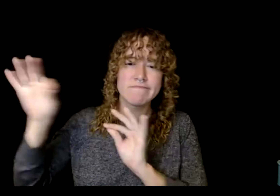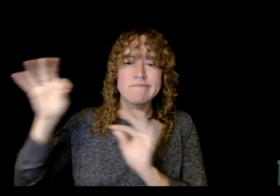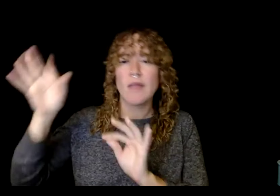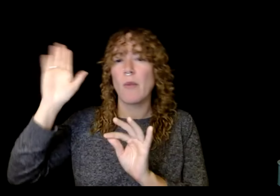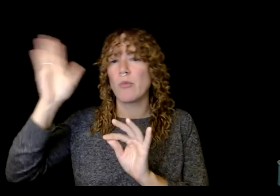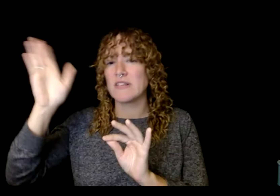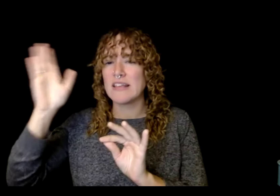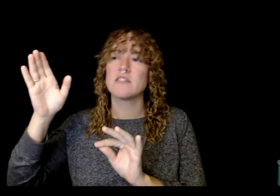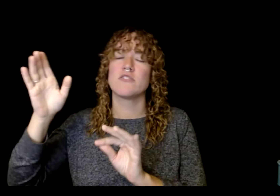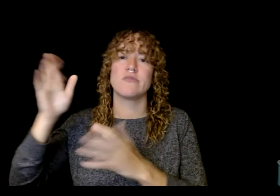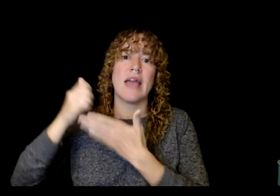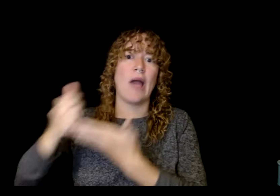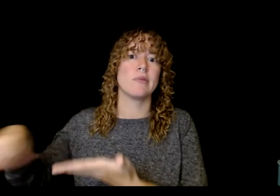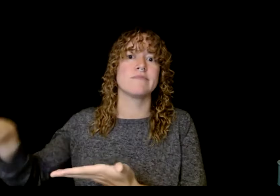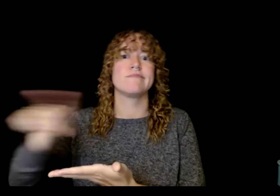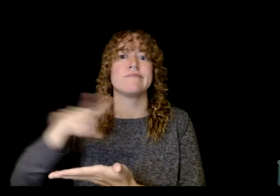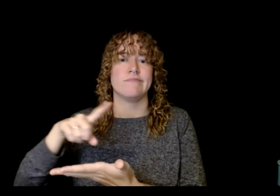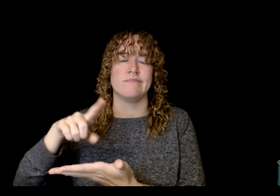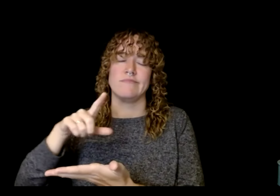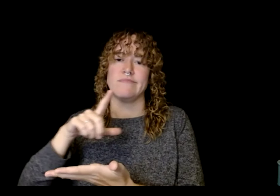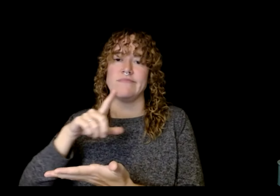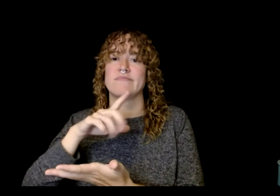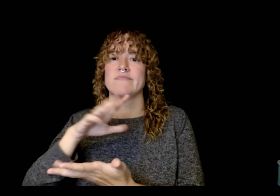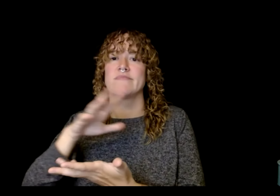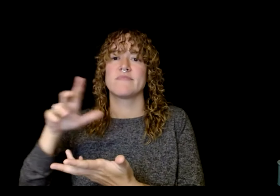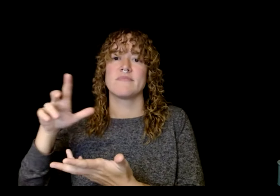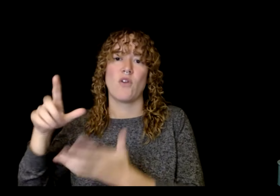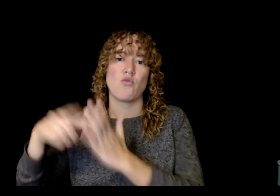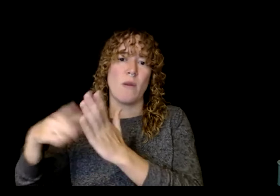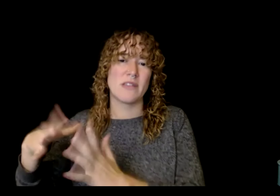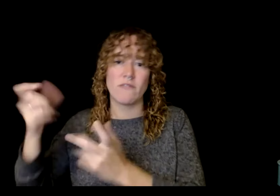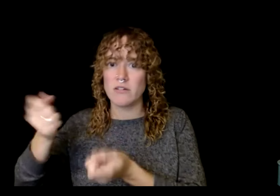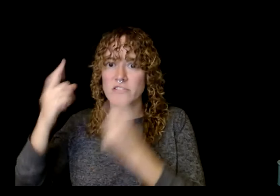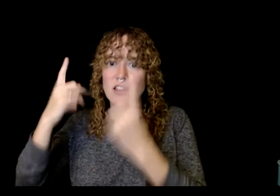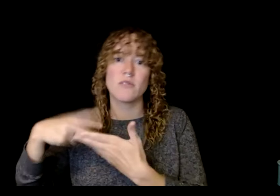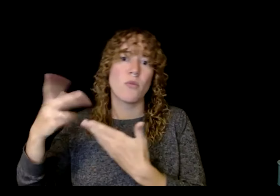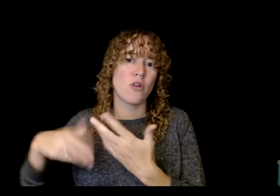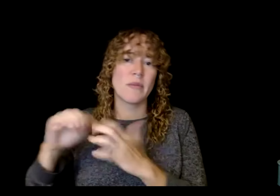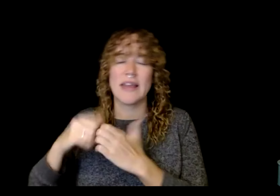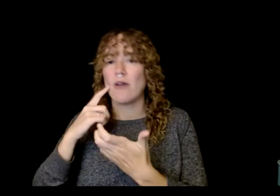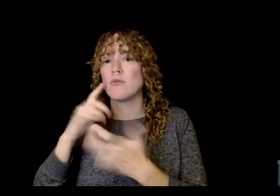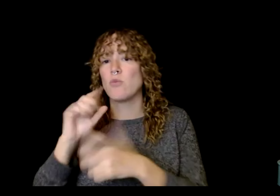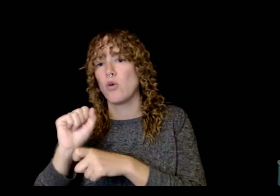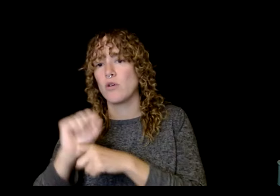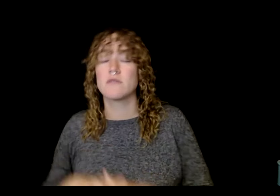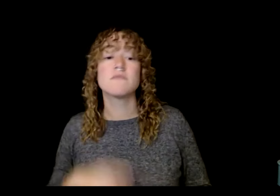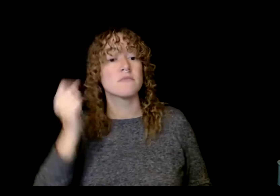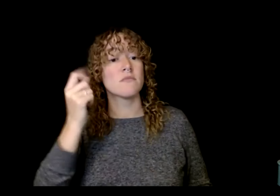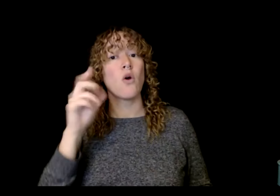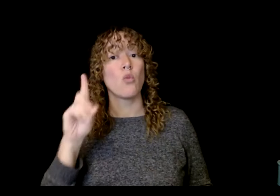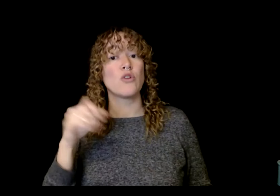and understood how the program works. If any of you are interested, we do publish an annual report, which is